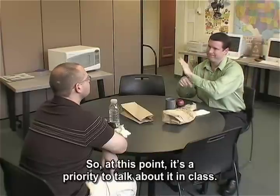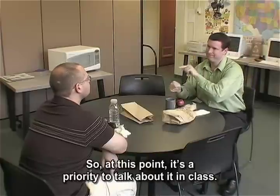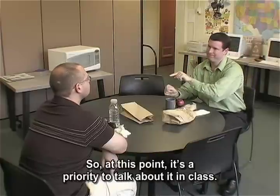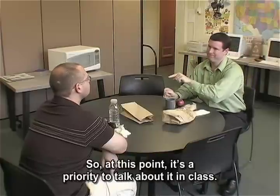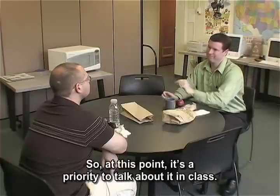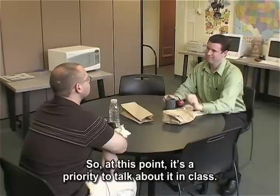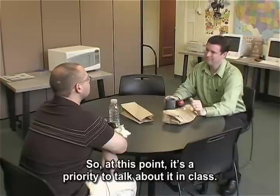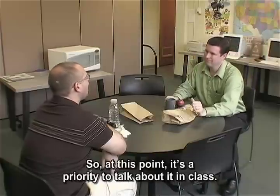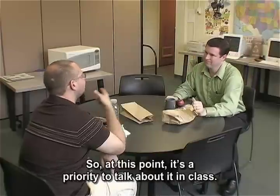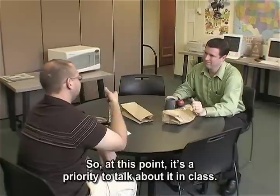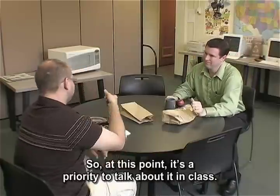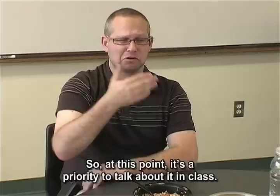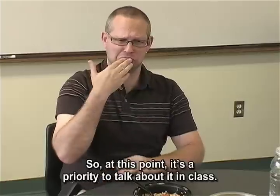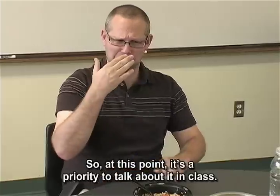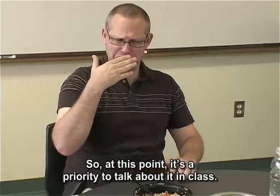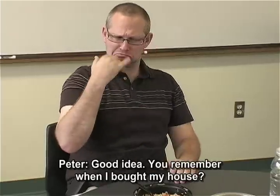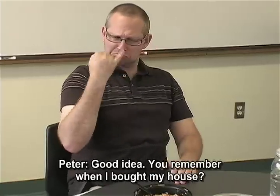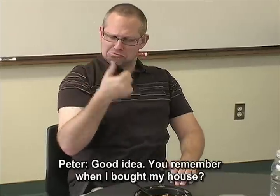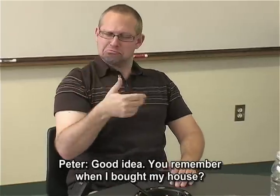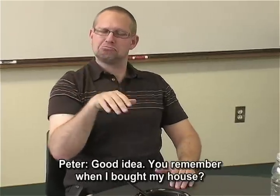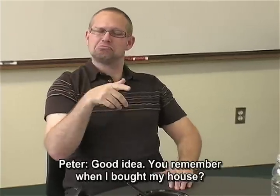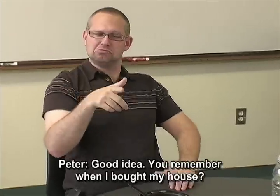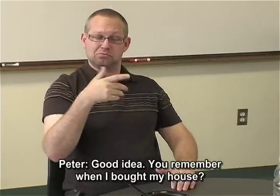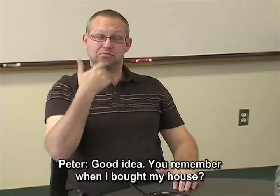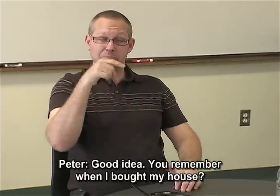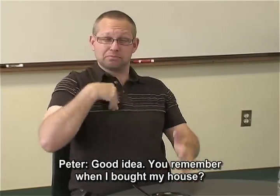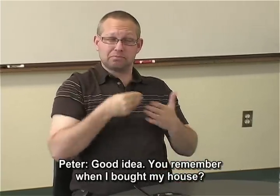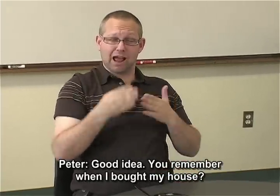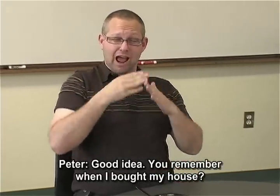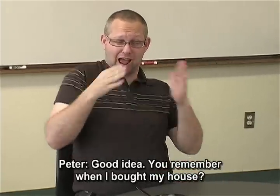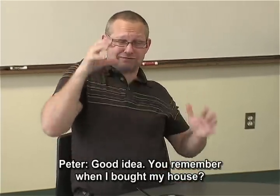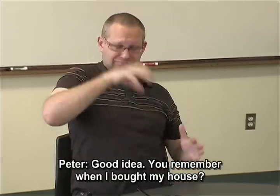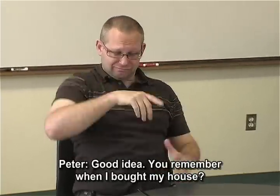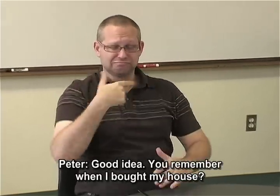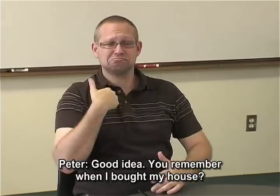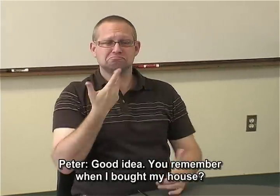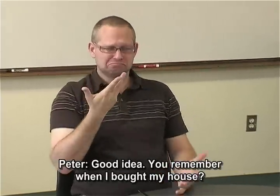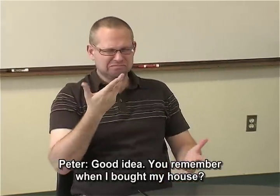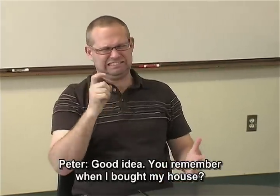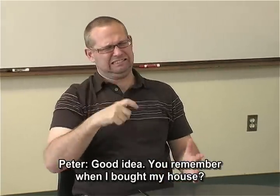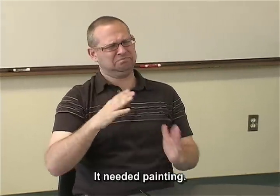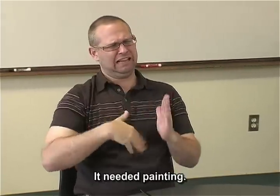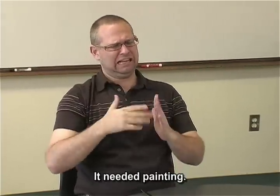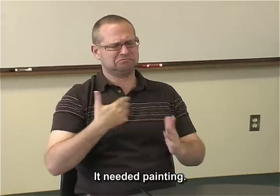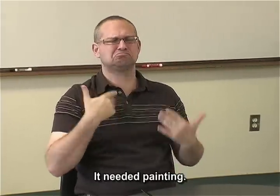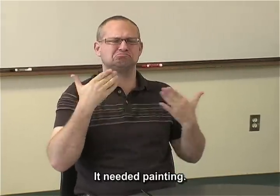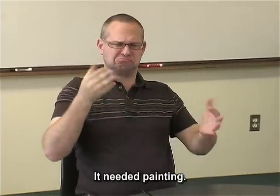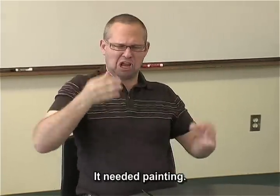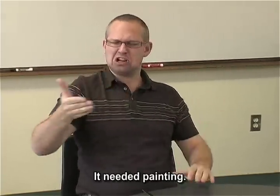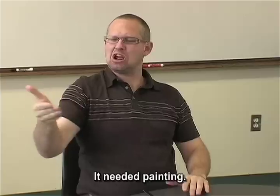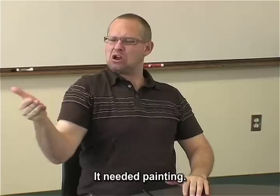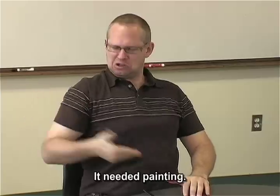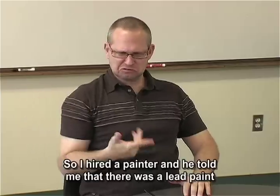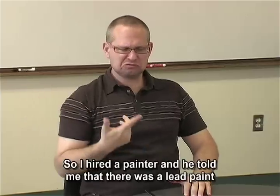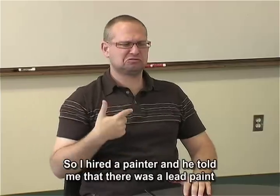to talk about it in class. Good idea. You remember when I bought my house? It needed painting. So I hired a painter,